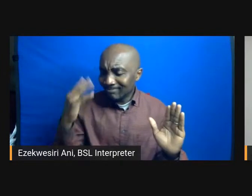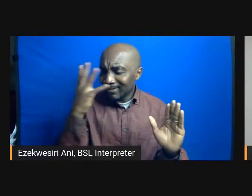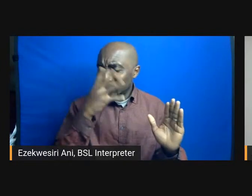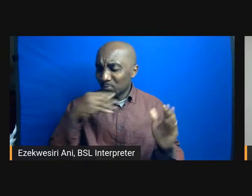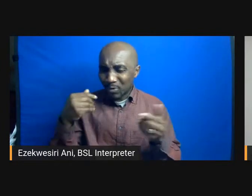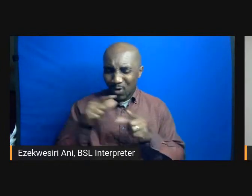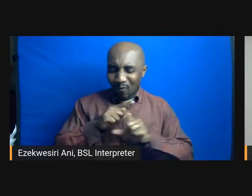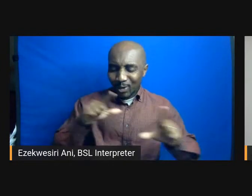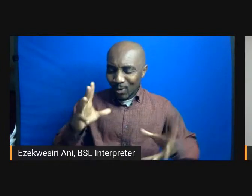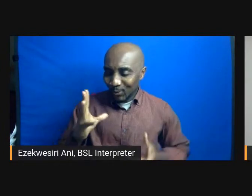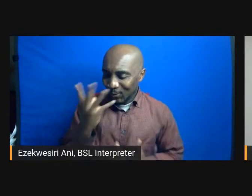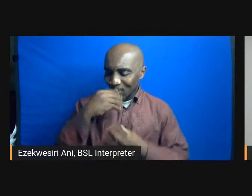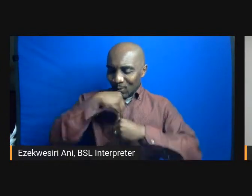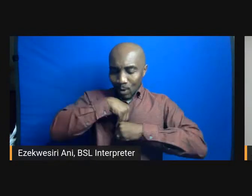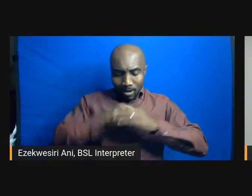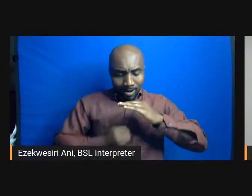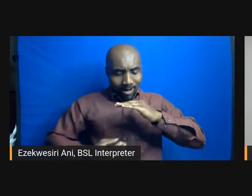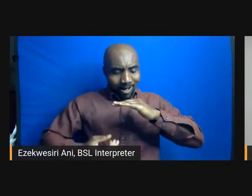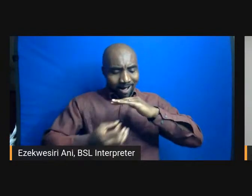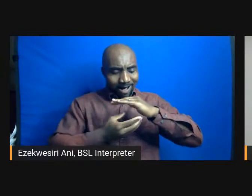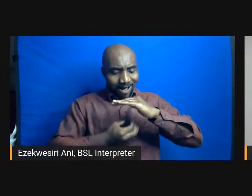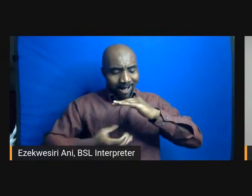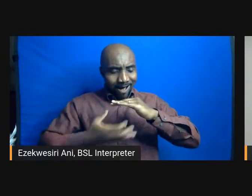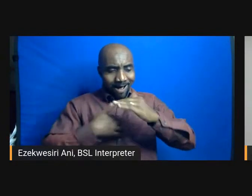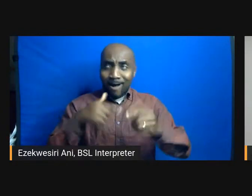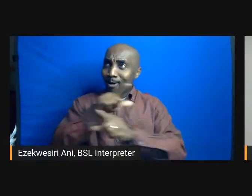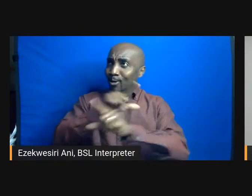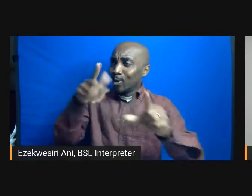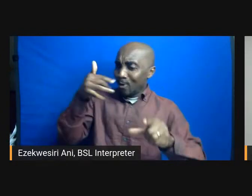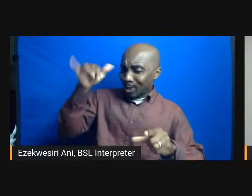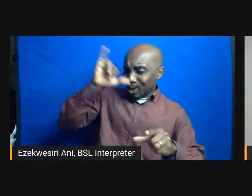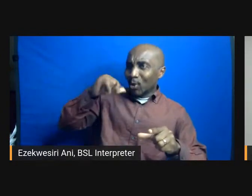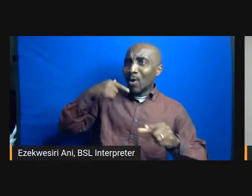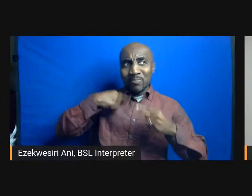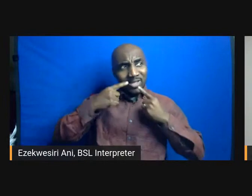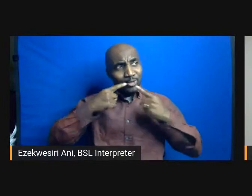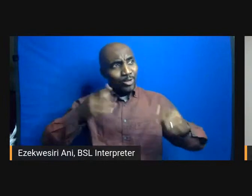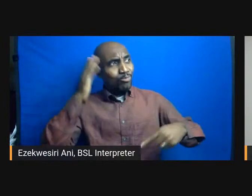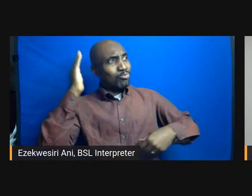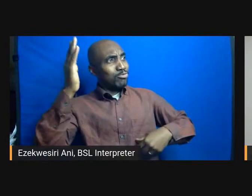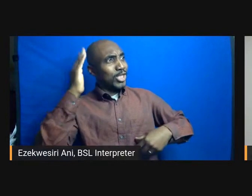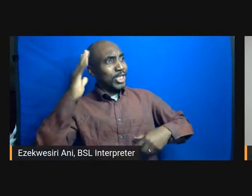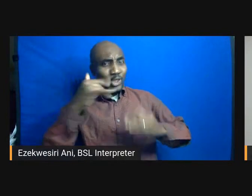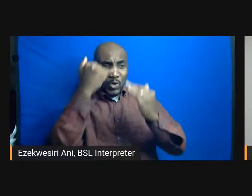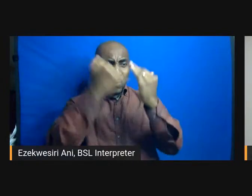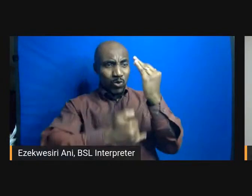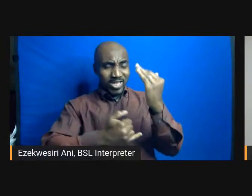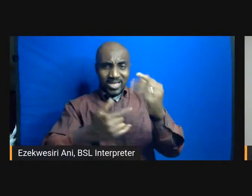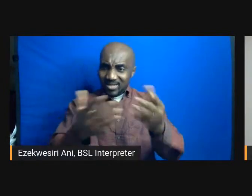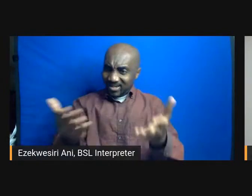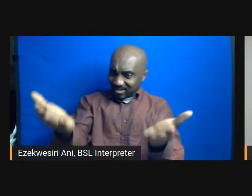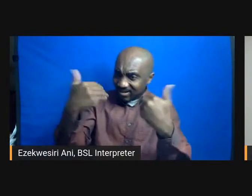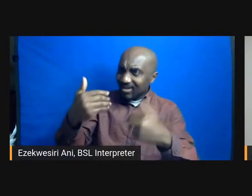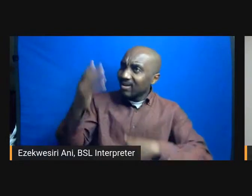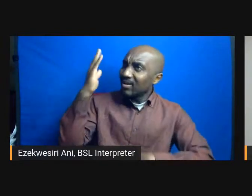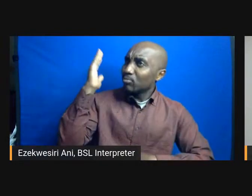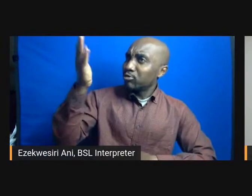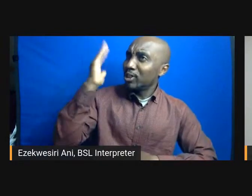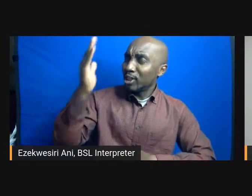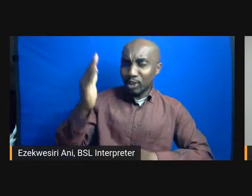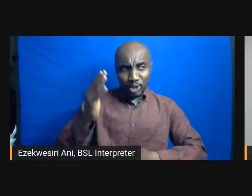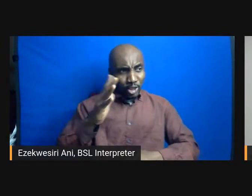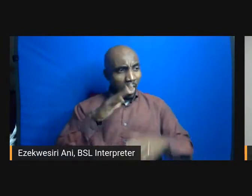is upon me, because the Lord has anointed me to preach good tidings to the meek. He has sent me to bind